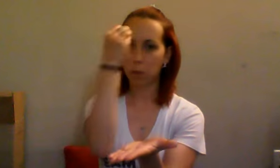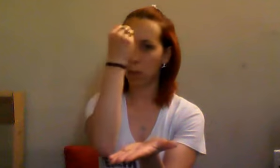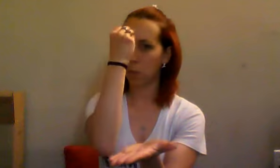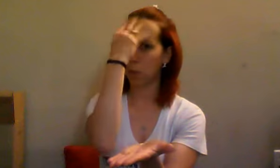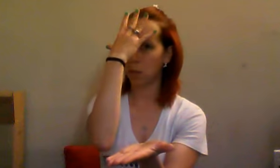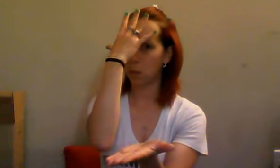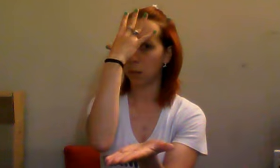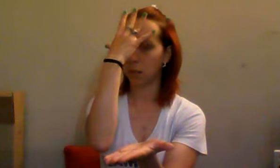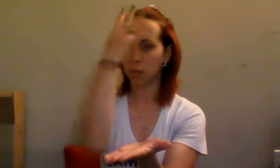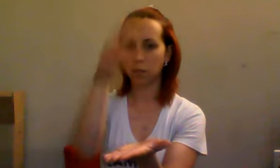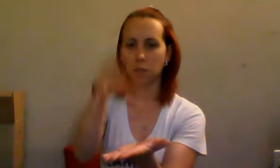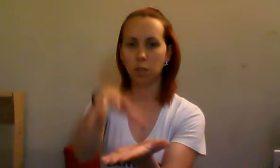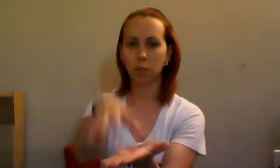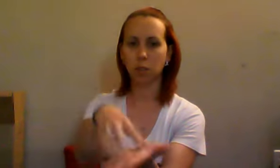and put it in your brain. Learn.